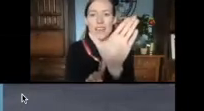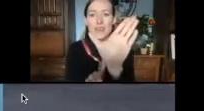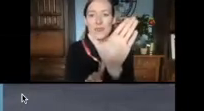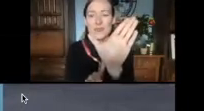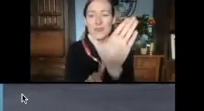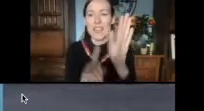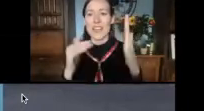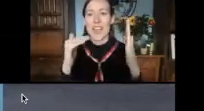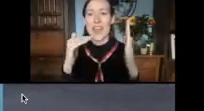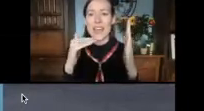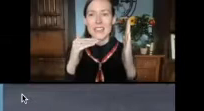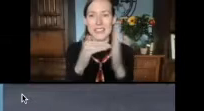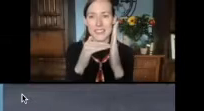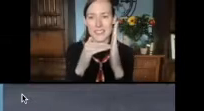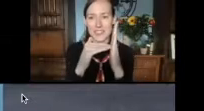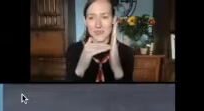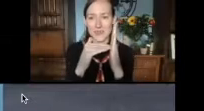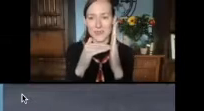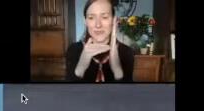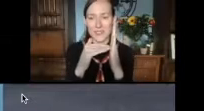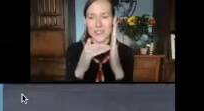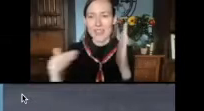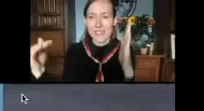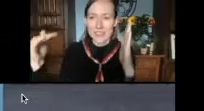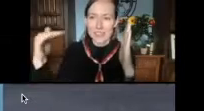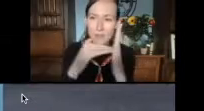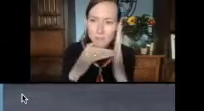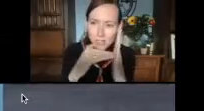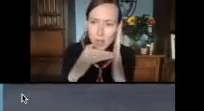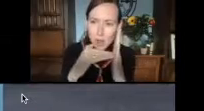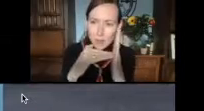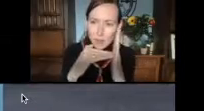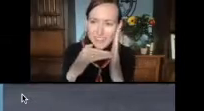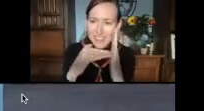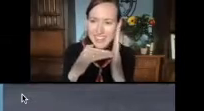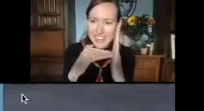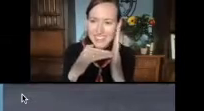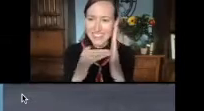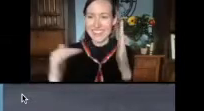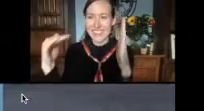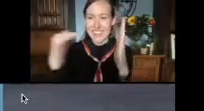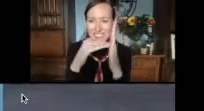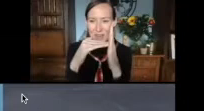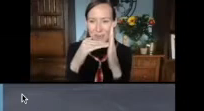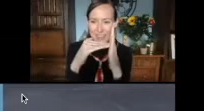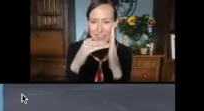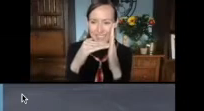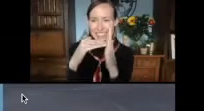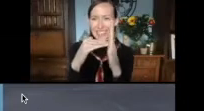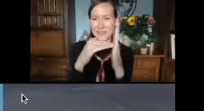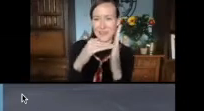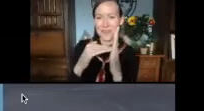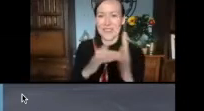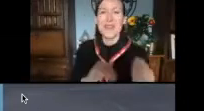Y and Z. It's like, oh, stop, that's the end of the alphabet,